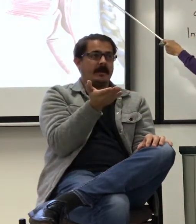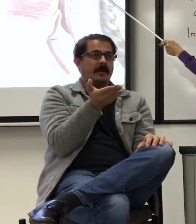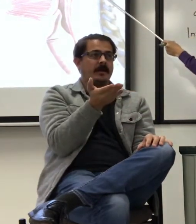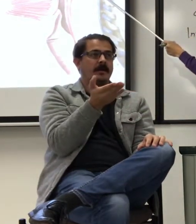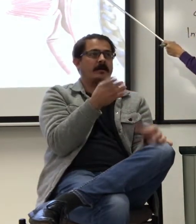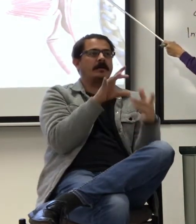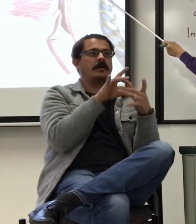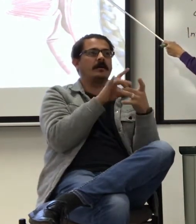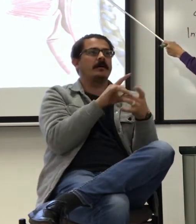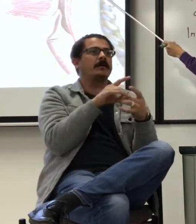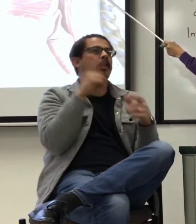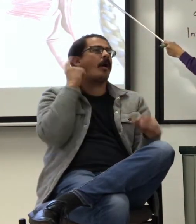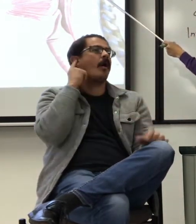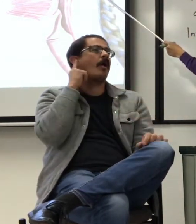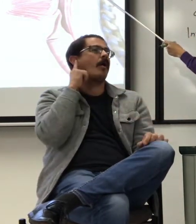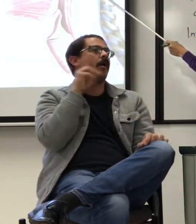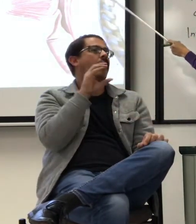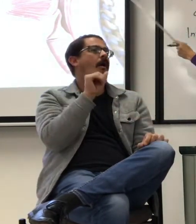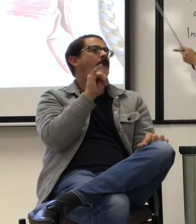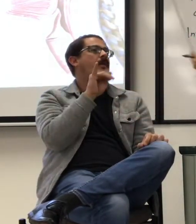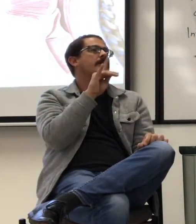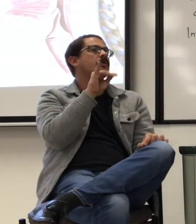to the auditory tube.